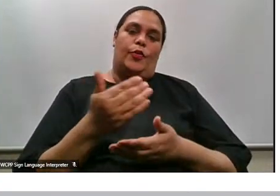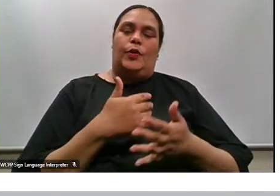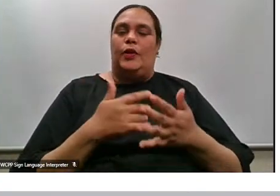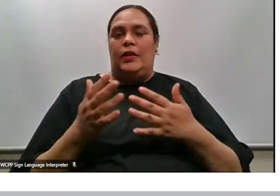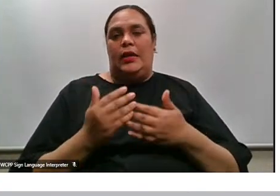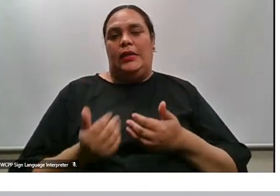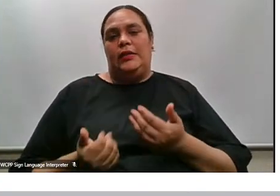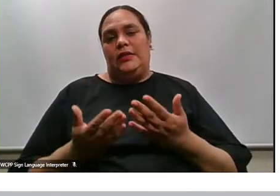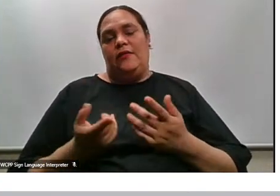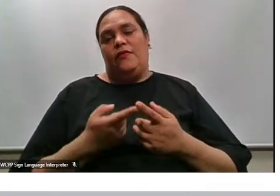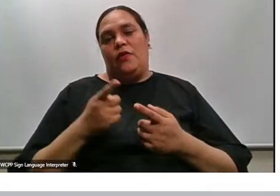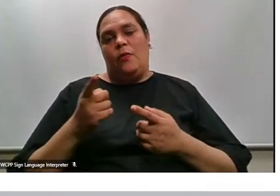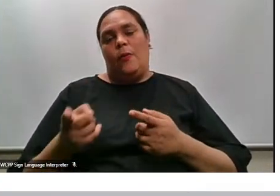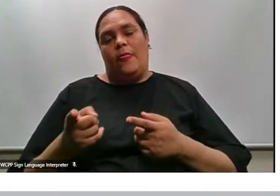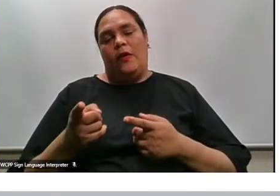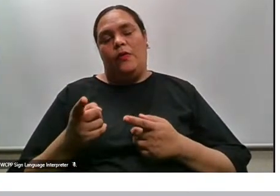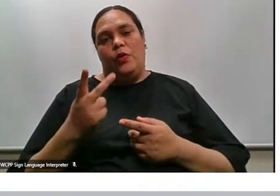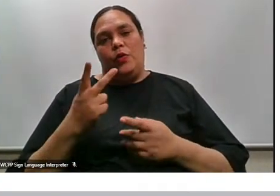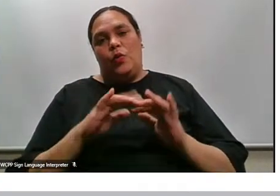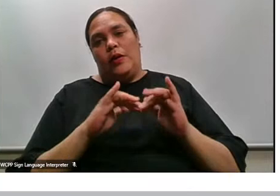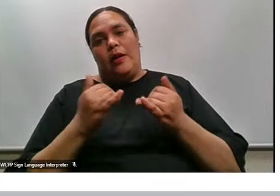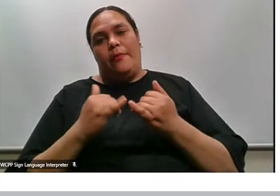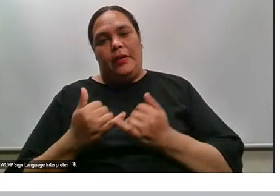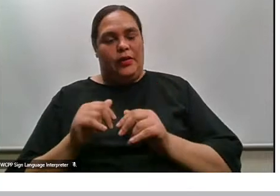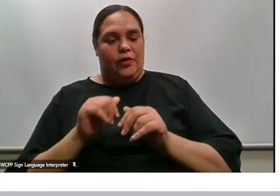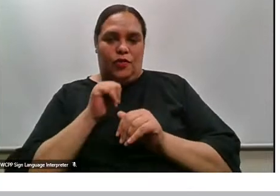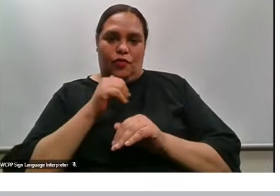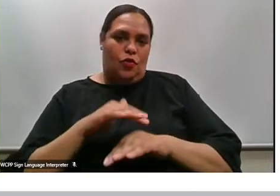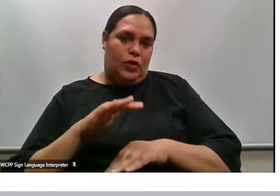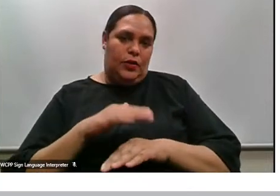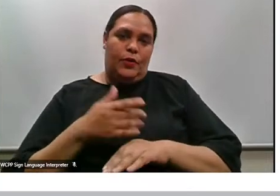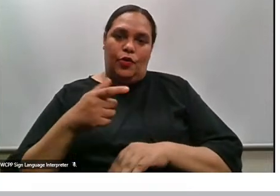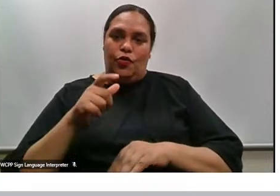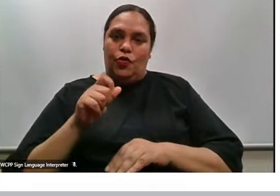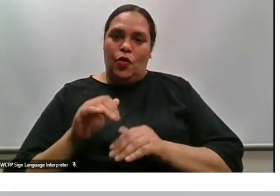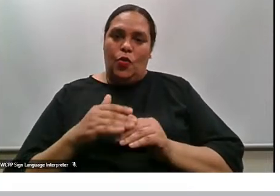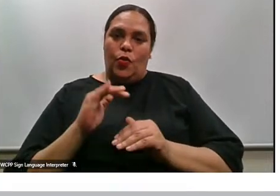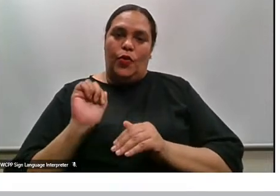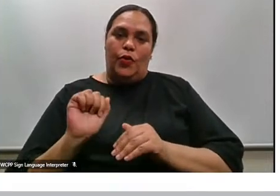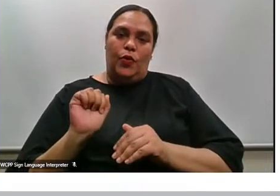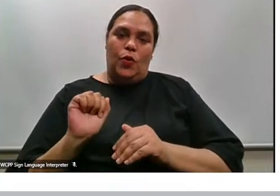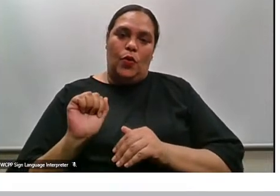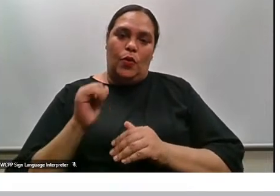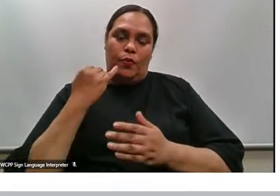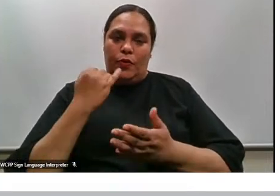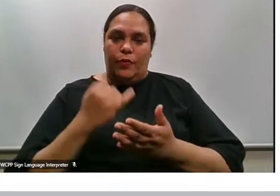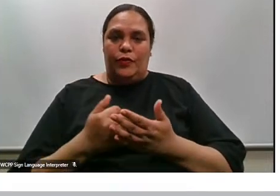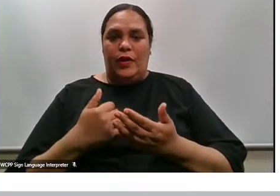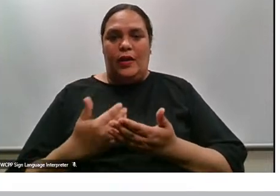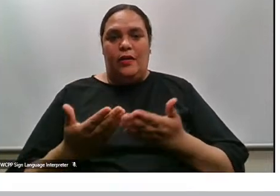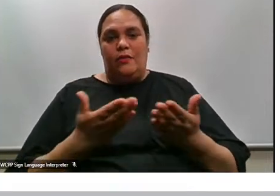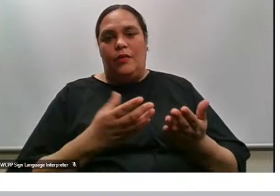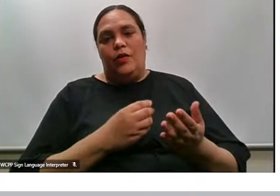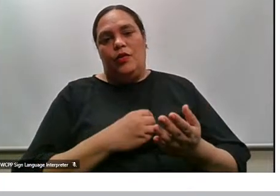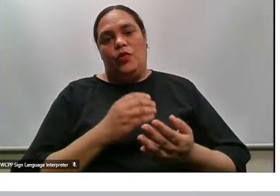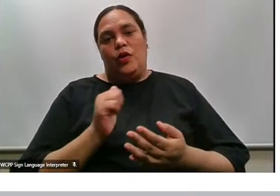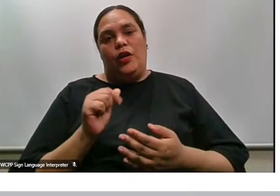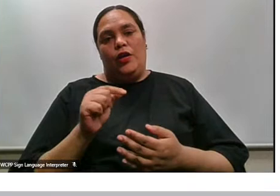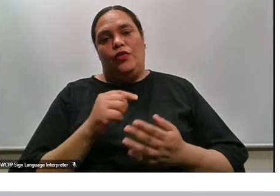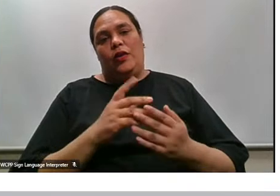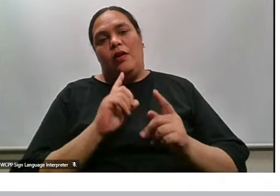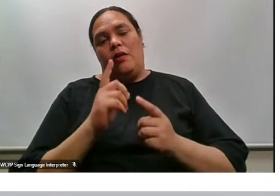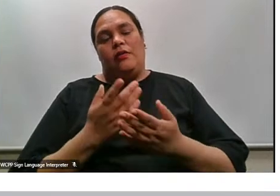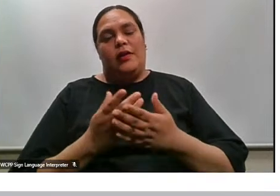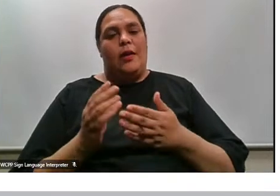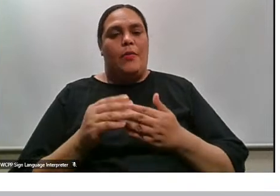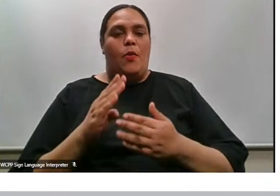services from those two companies. Chair, with your permission, I can hand over to the AG to answer